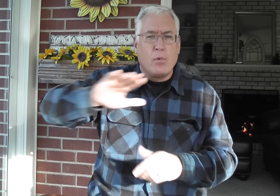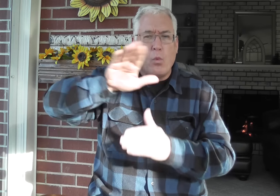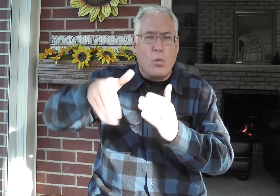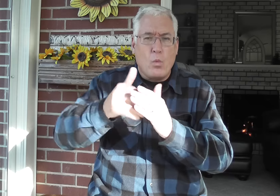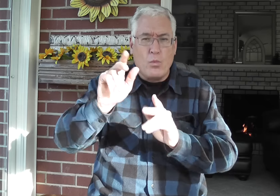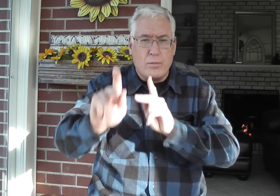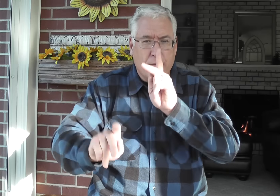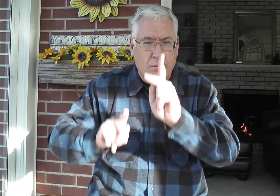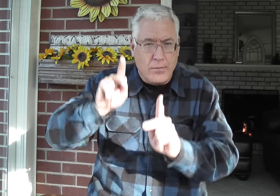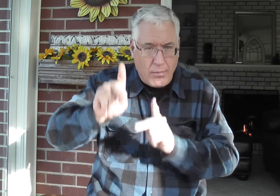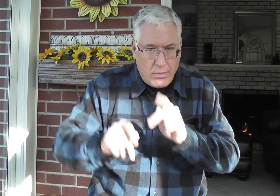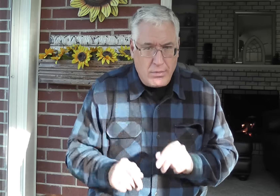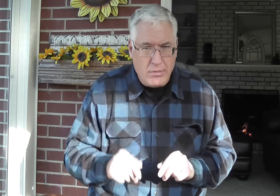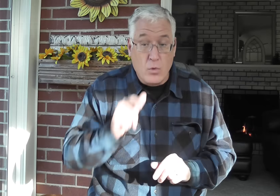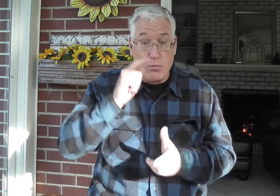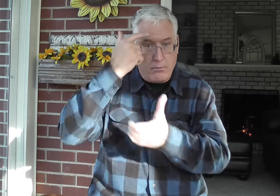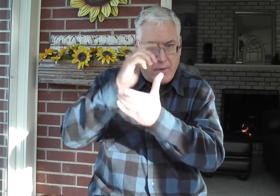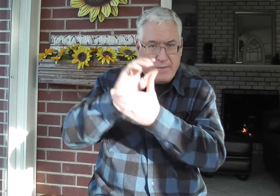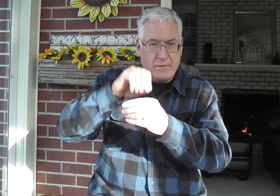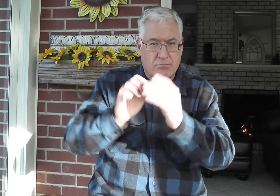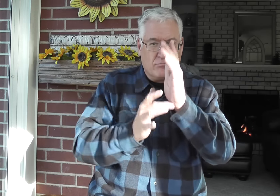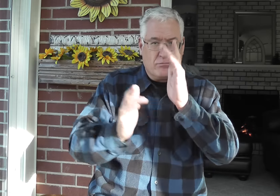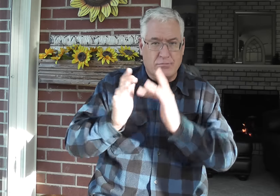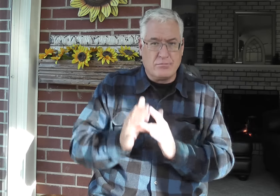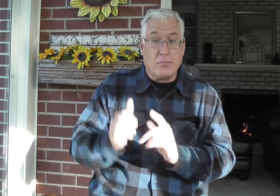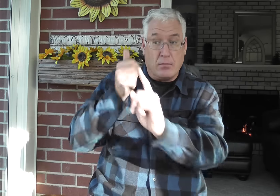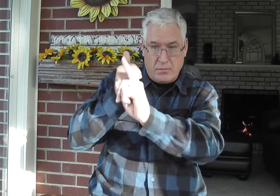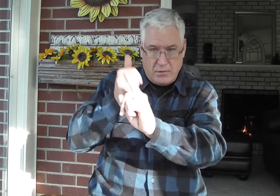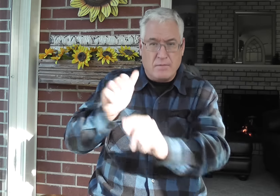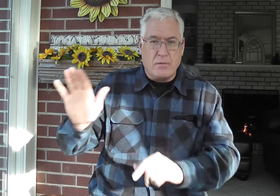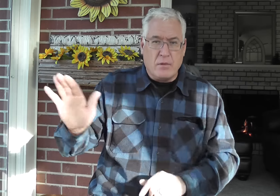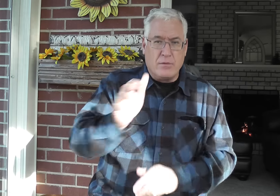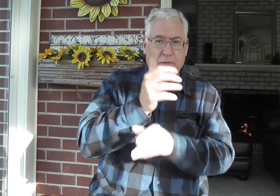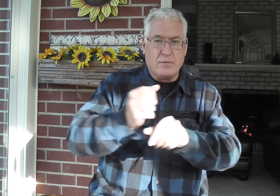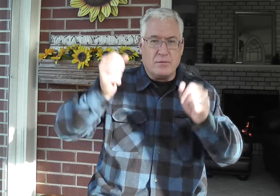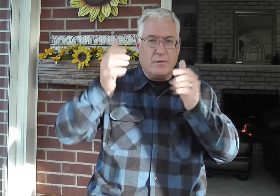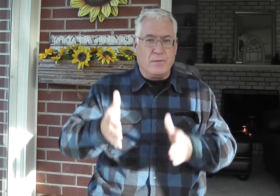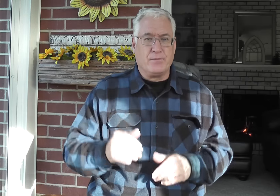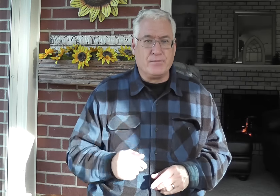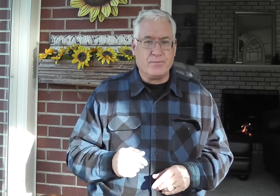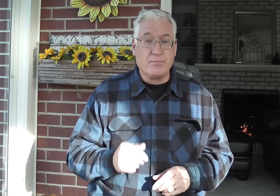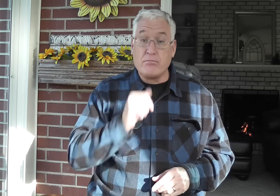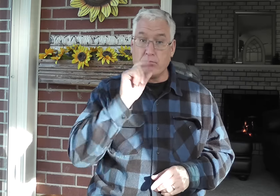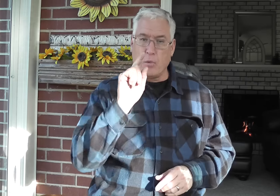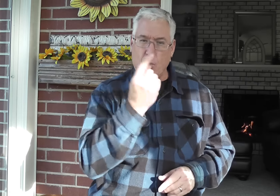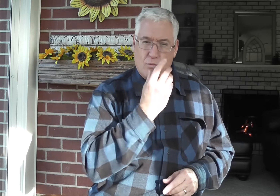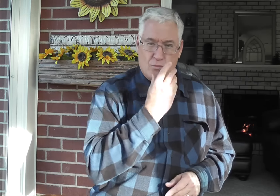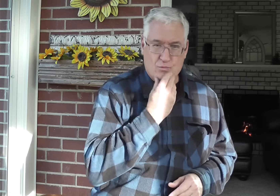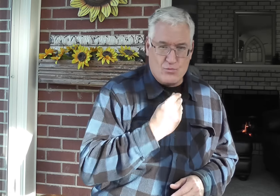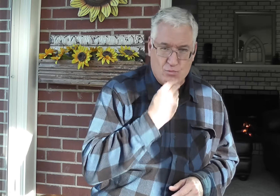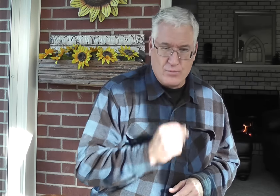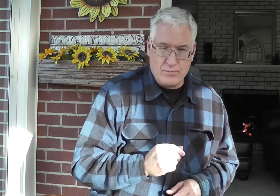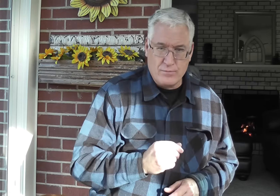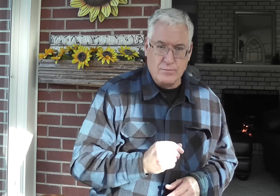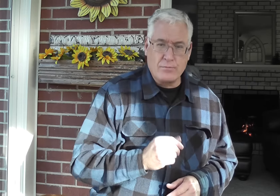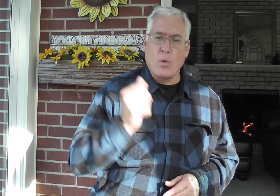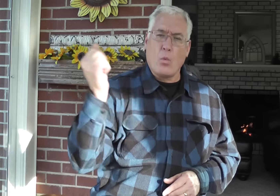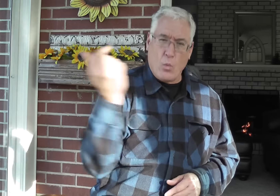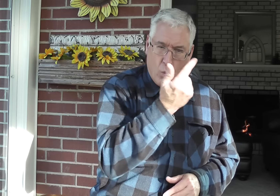salvation to all people who would believe in Jesus alone as their Savior. Not only